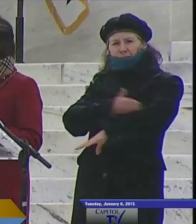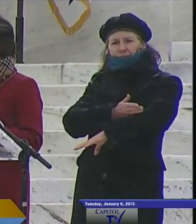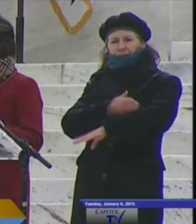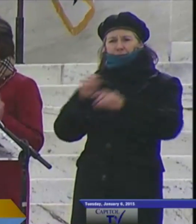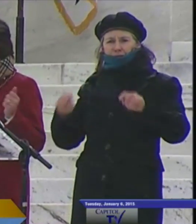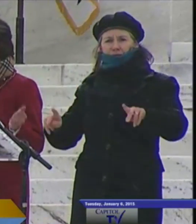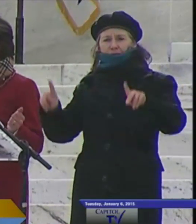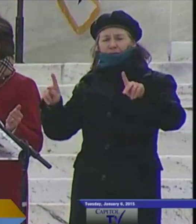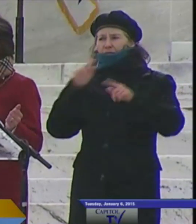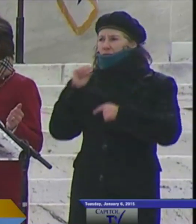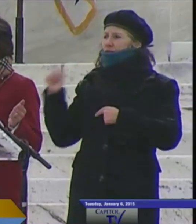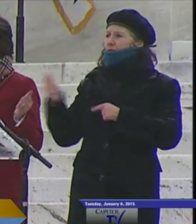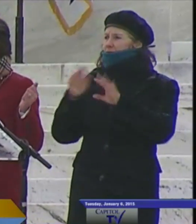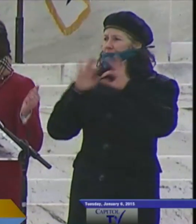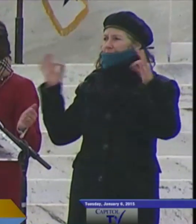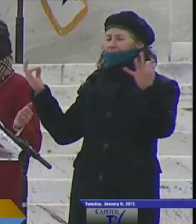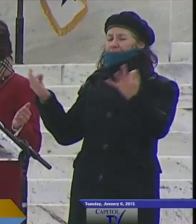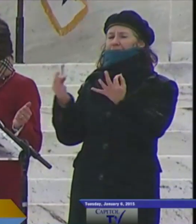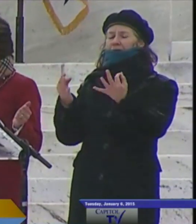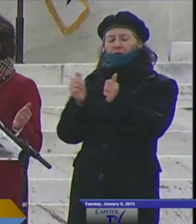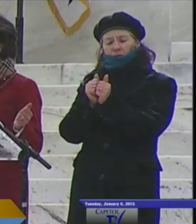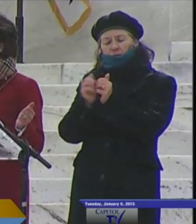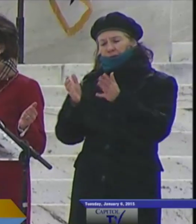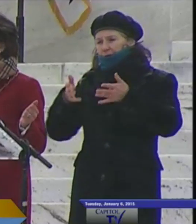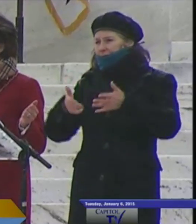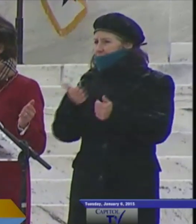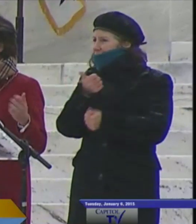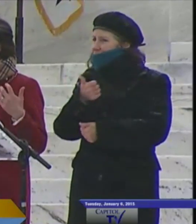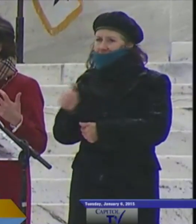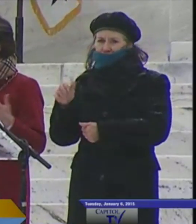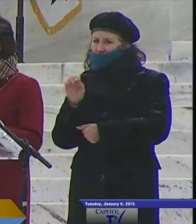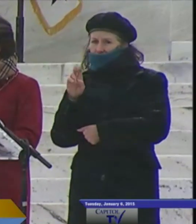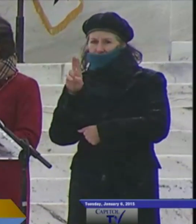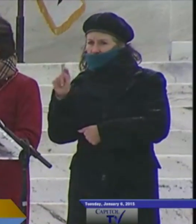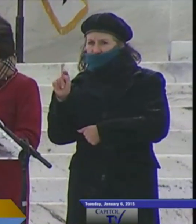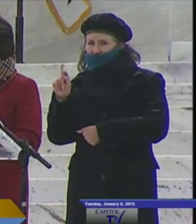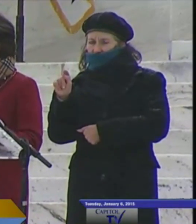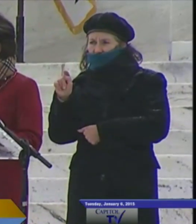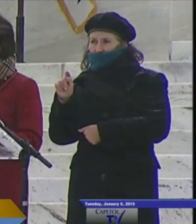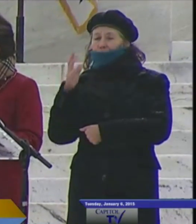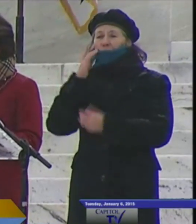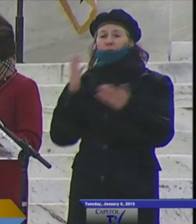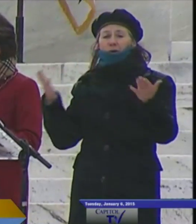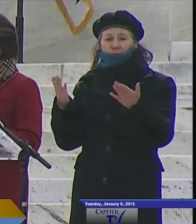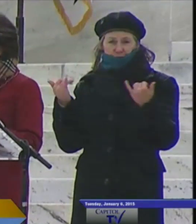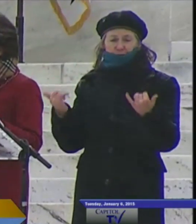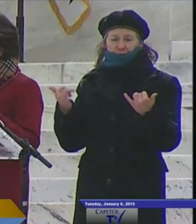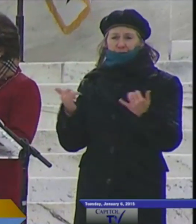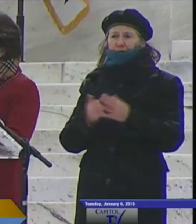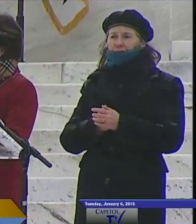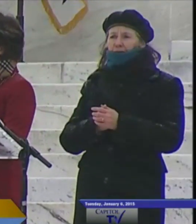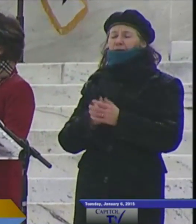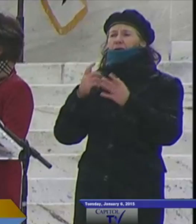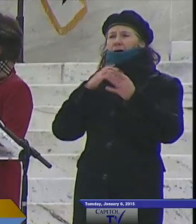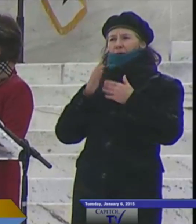opportunity for all families without leaving anyone behind. I believe that's why we're all here today. We're